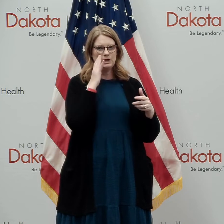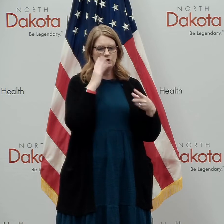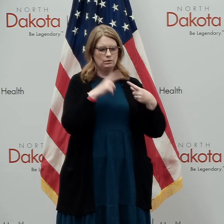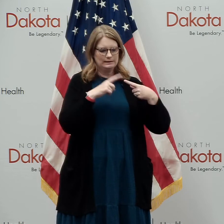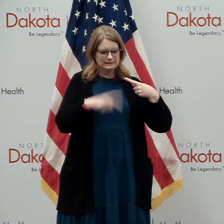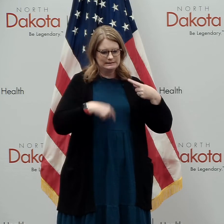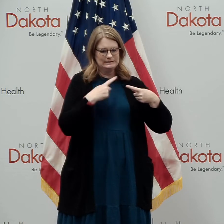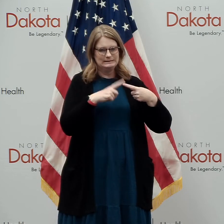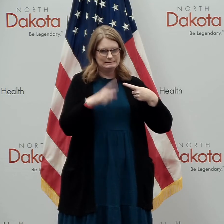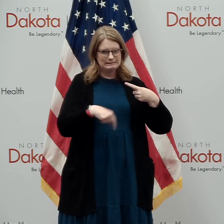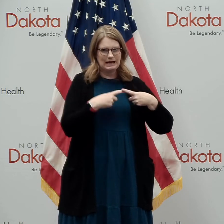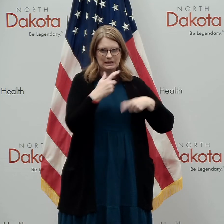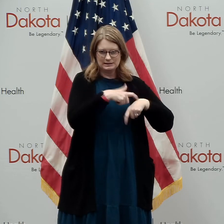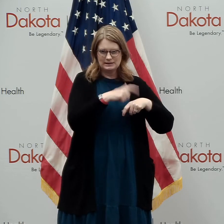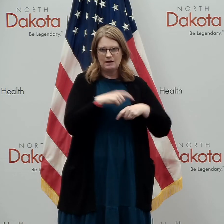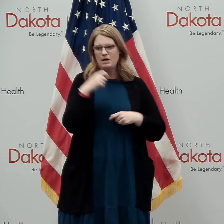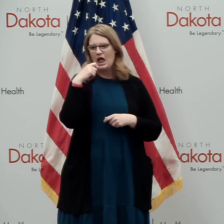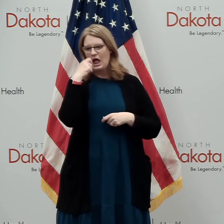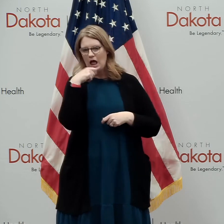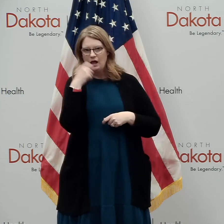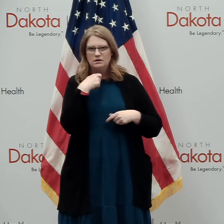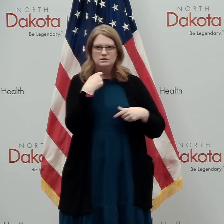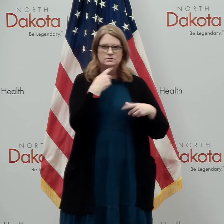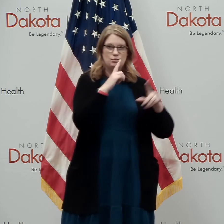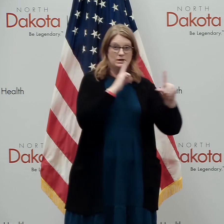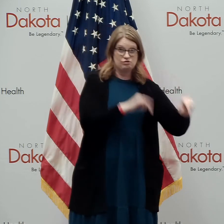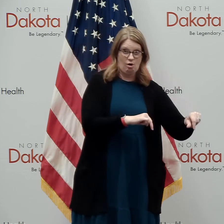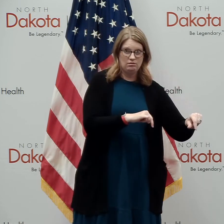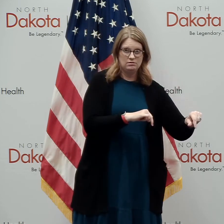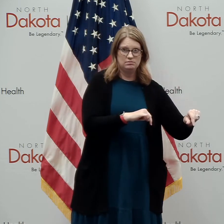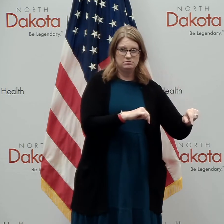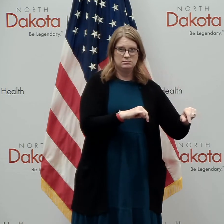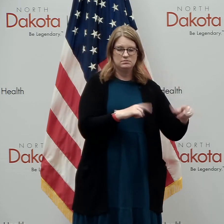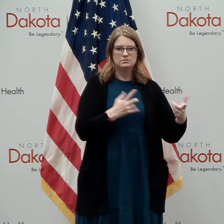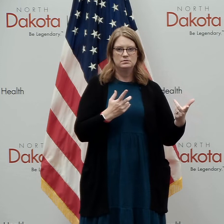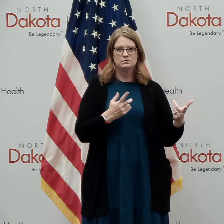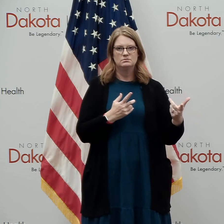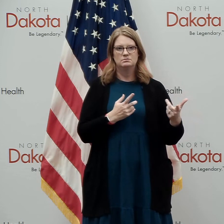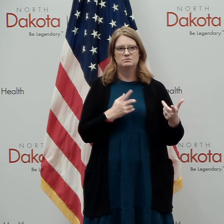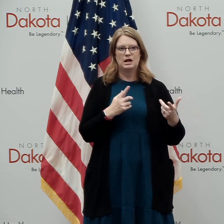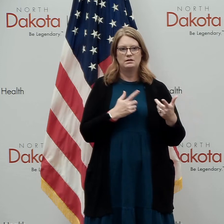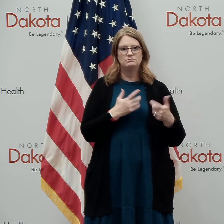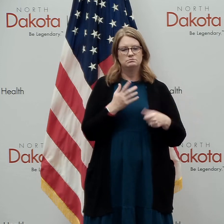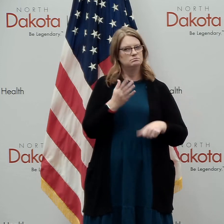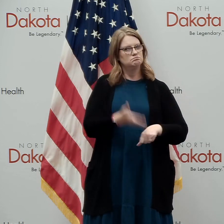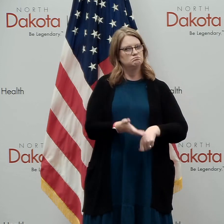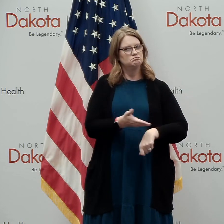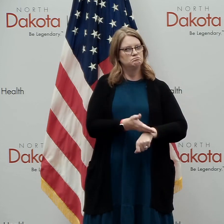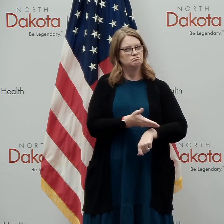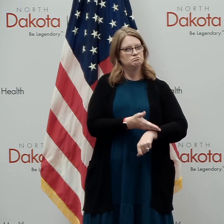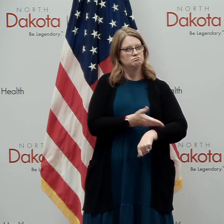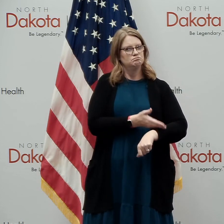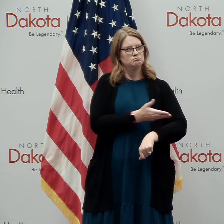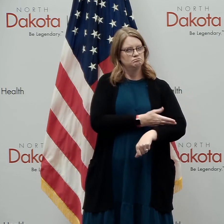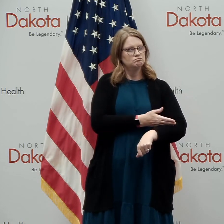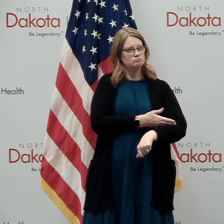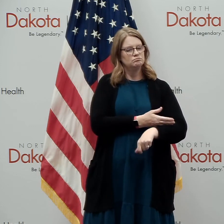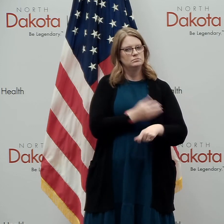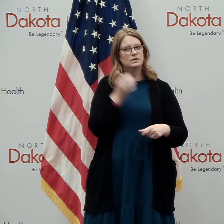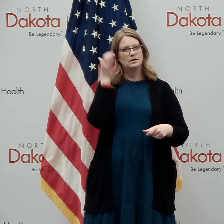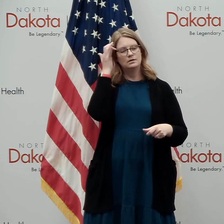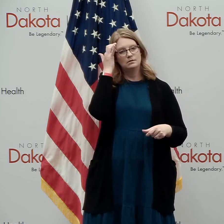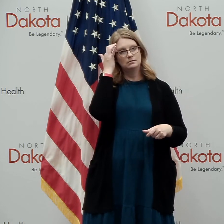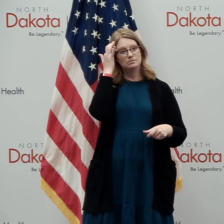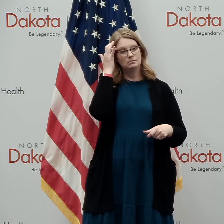time a swab was taken to when we had a result, and we're making substantial progress there and sort of cutting out things that